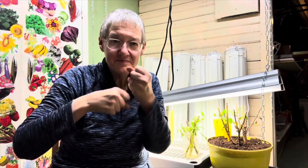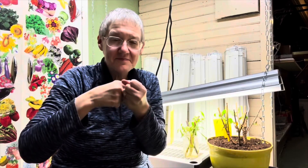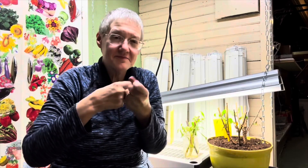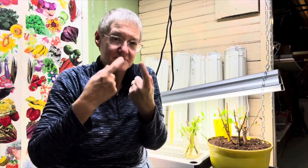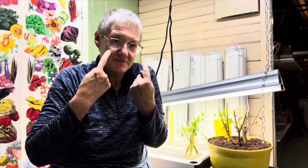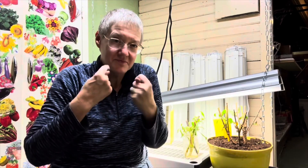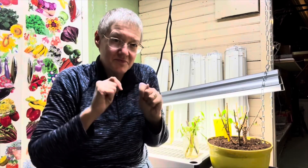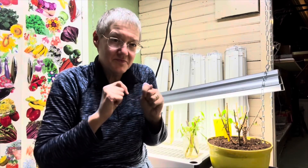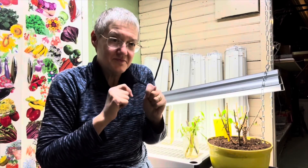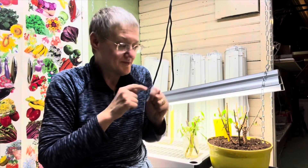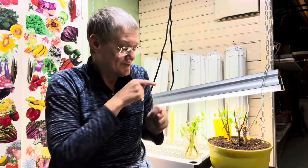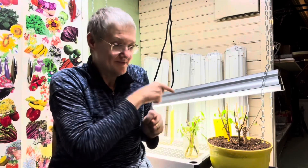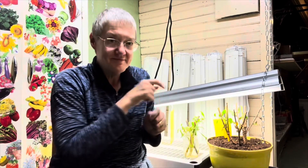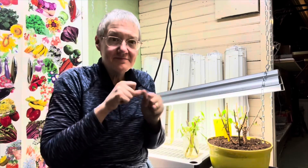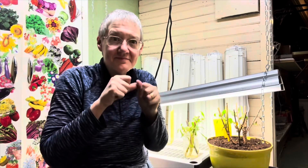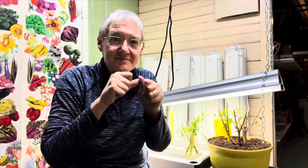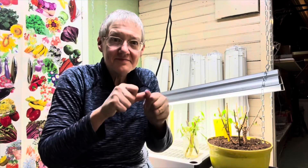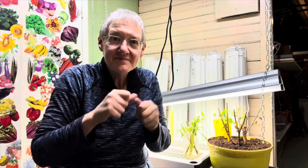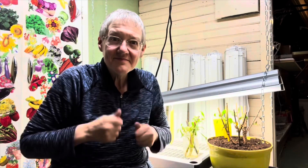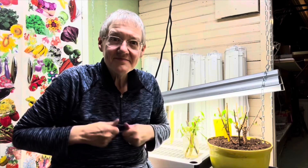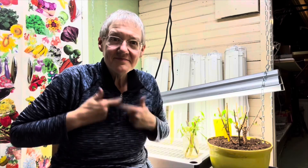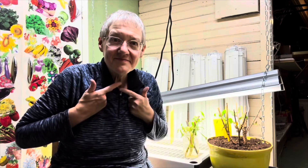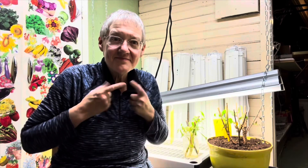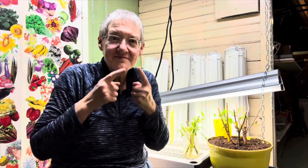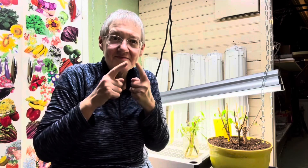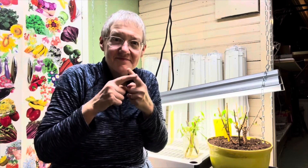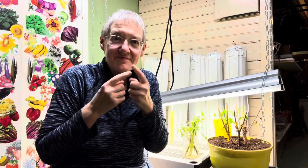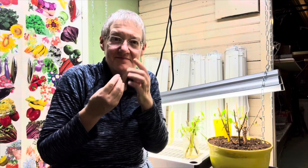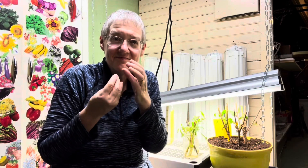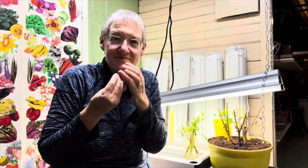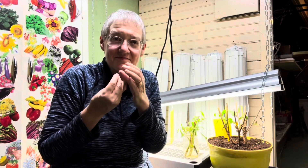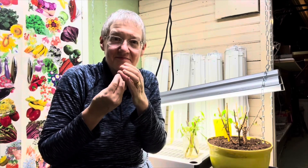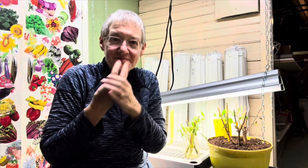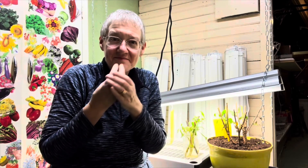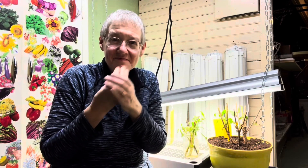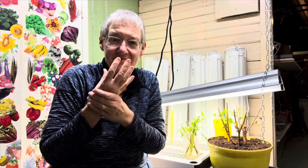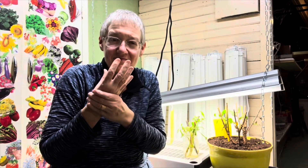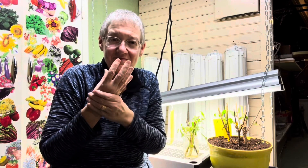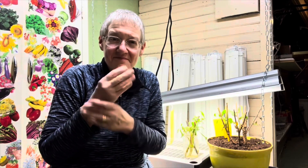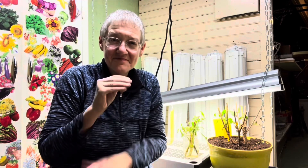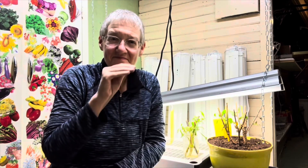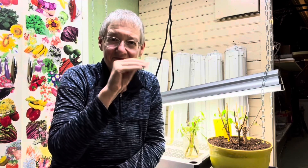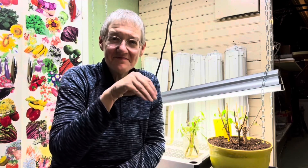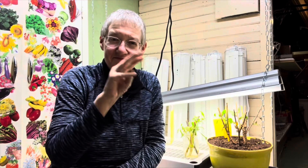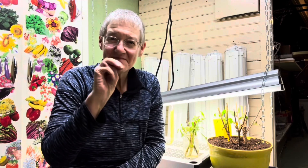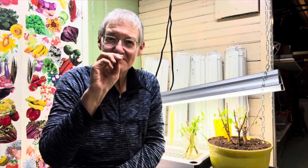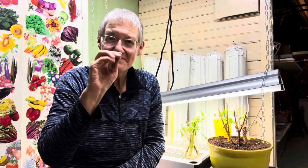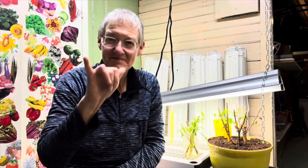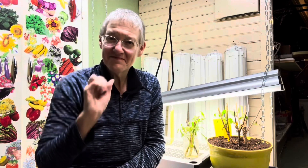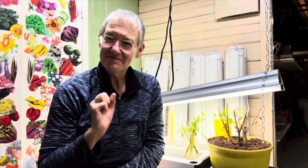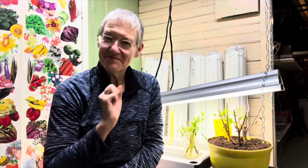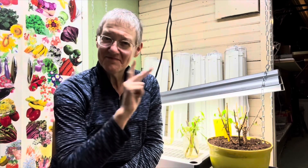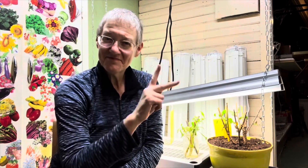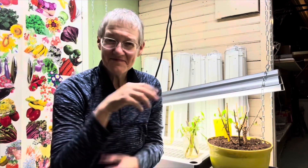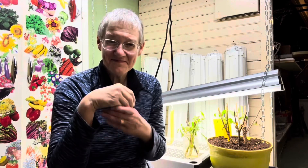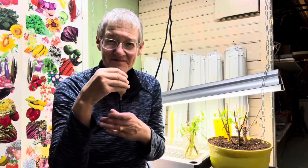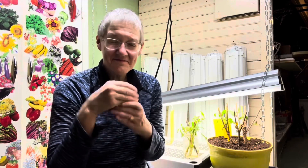decided to try and overwinter it, and it'll be ready to plant back out in the spring.